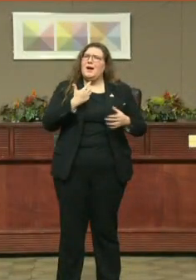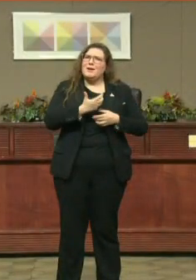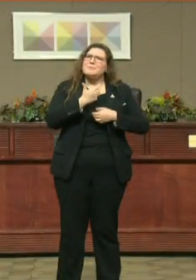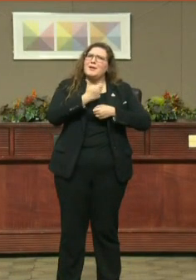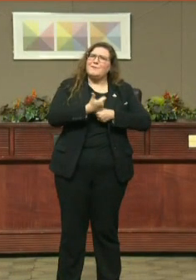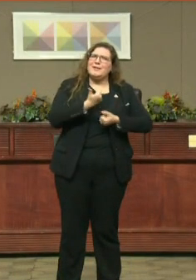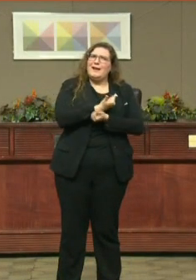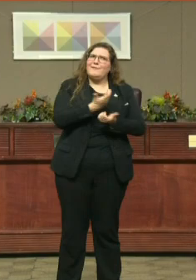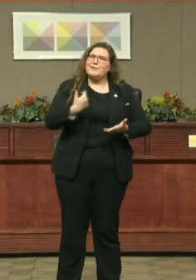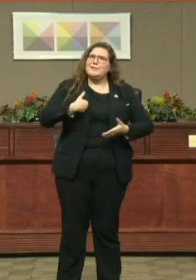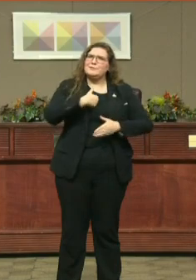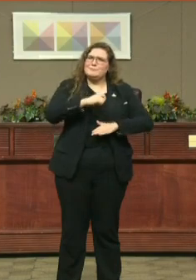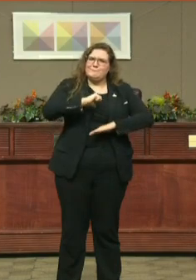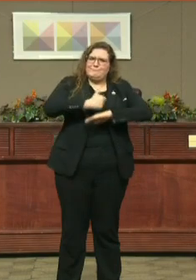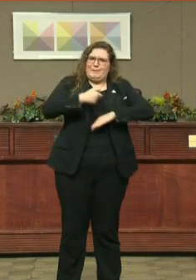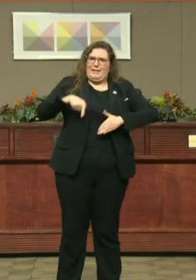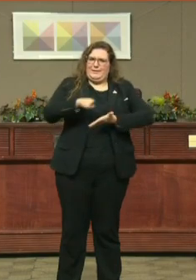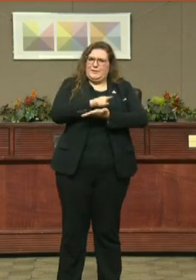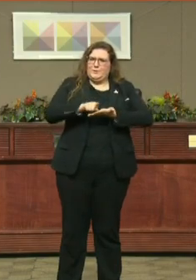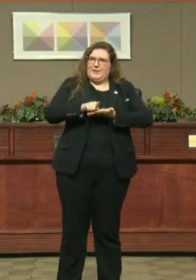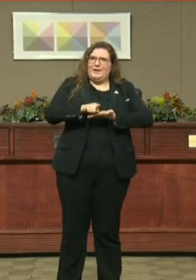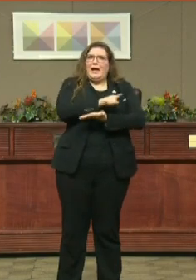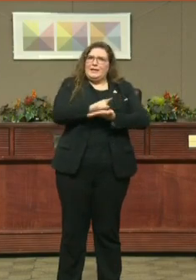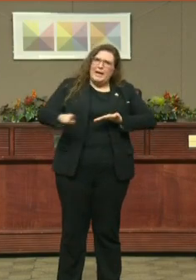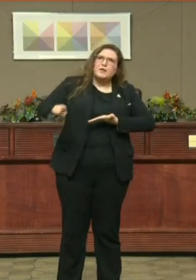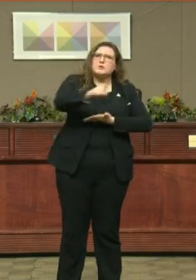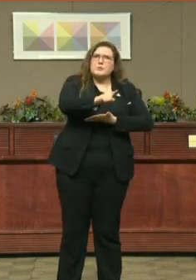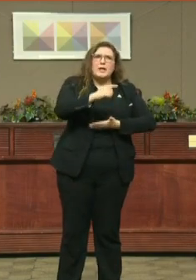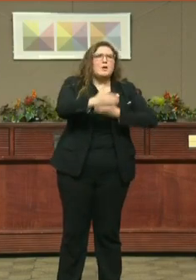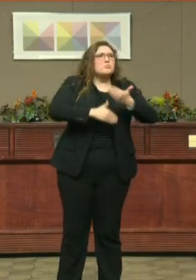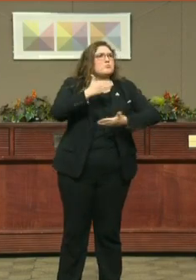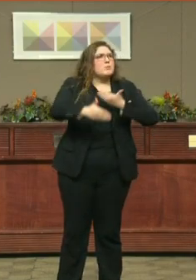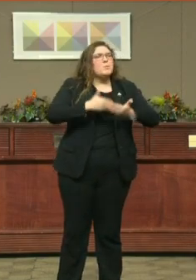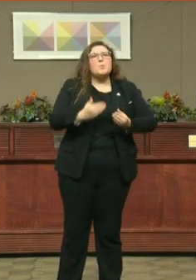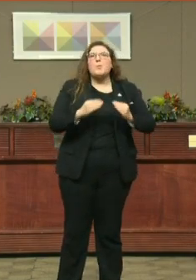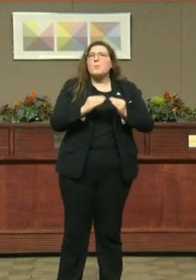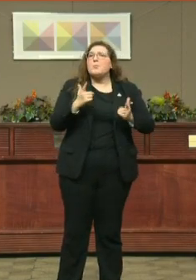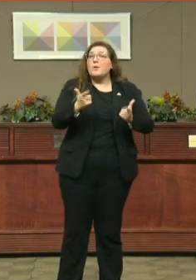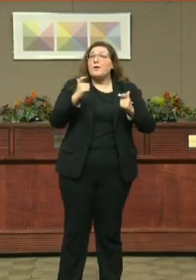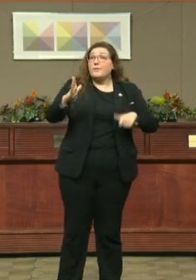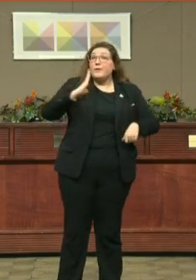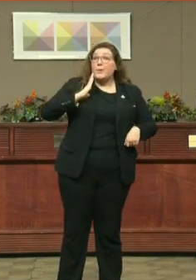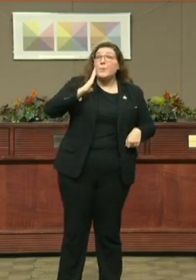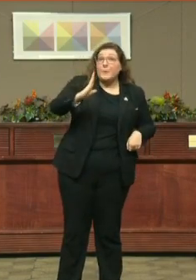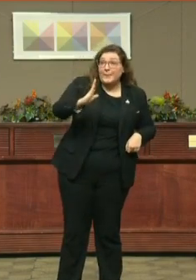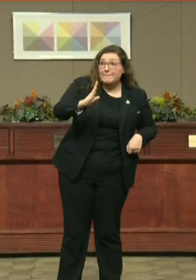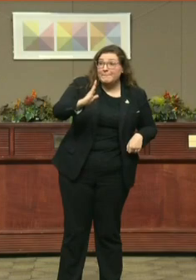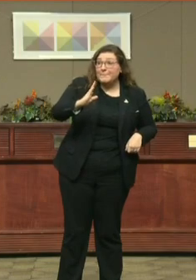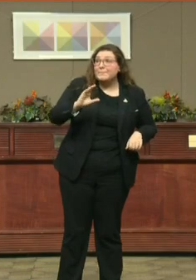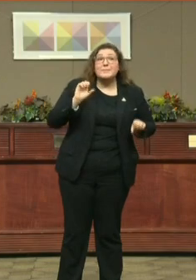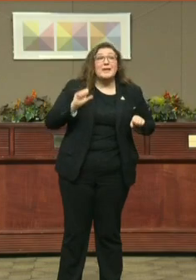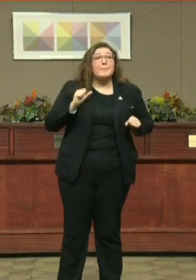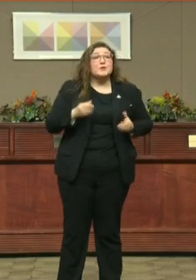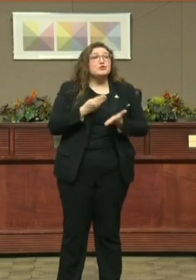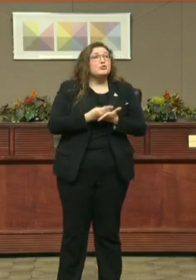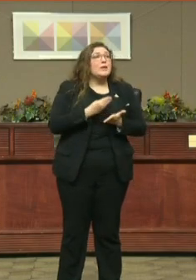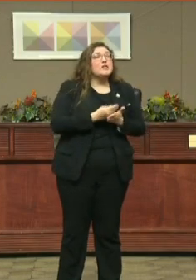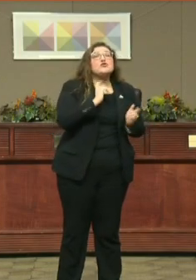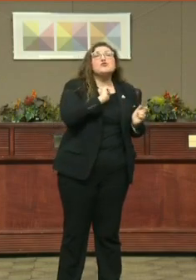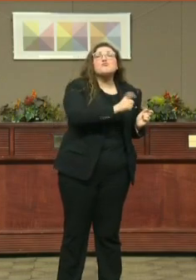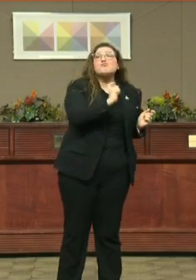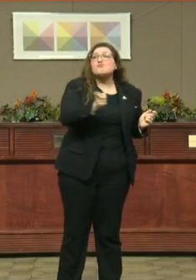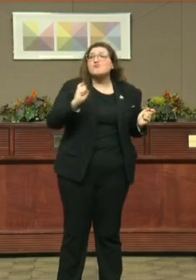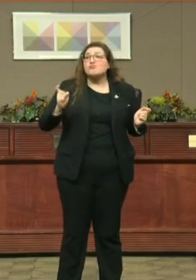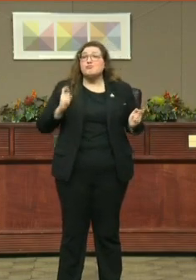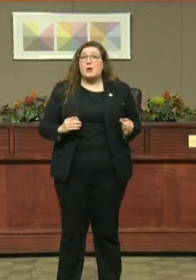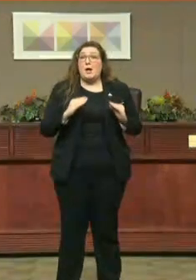place, we'll be able to pick up speed with processing the payments to individuals, where individuals and